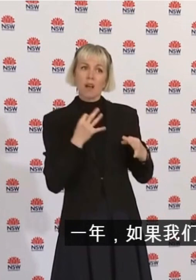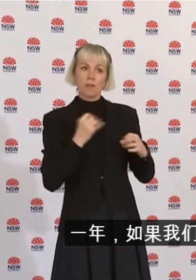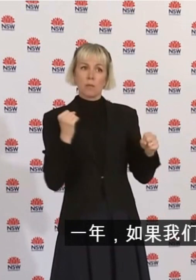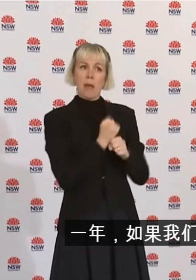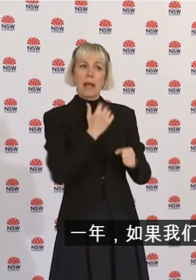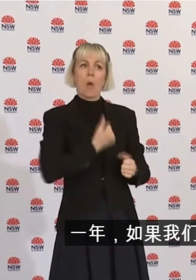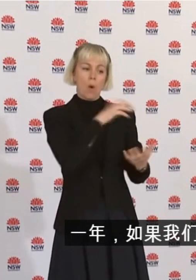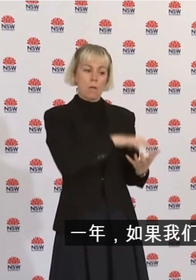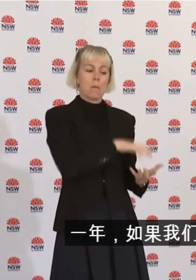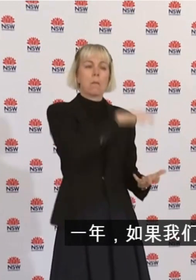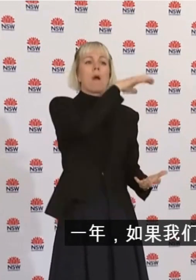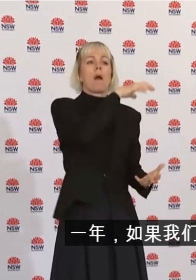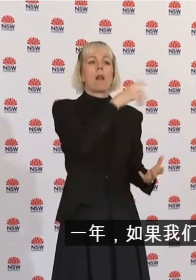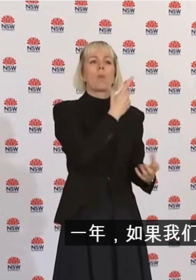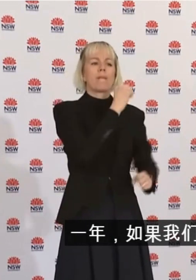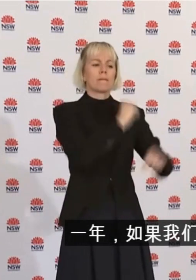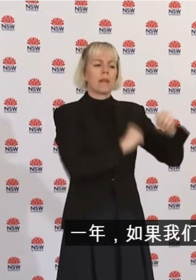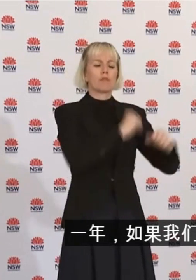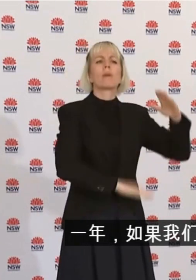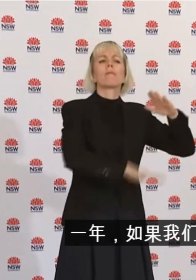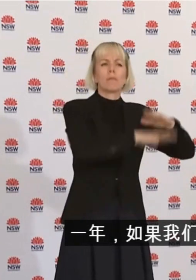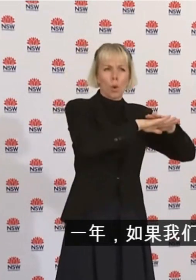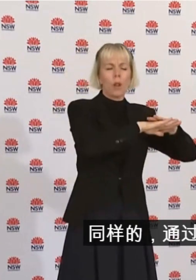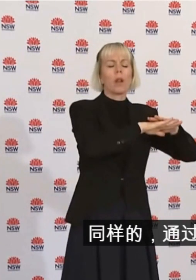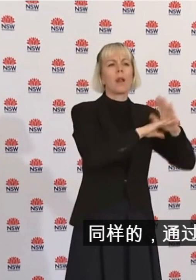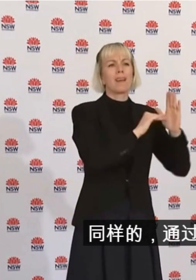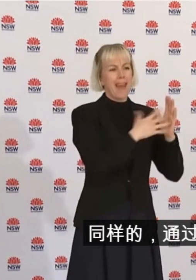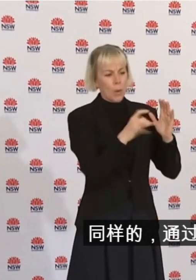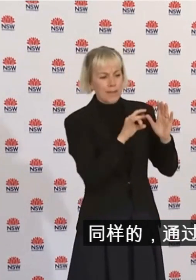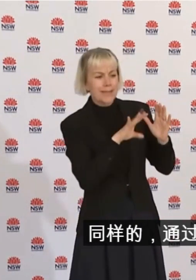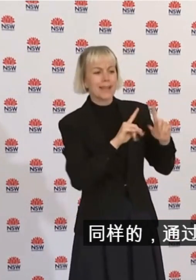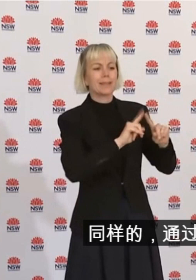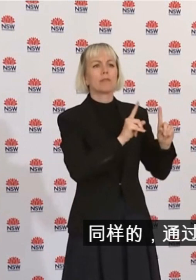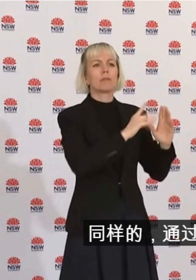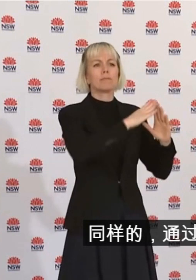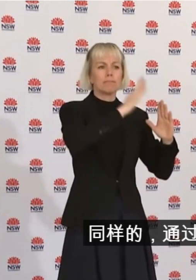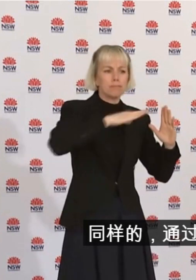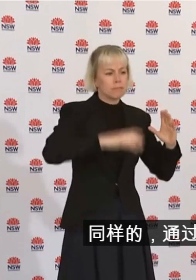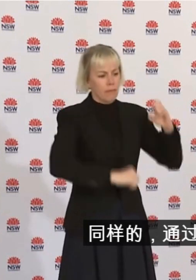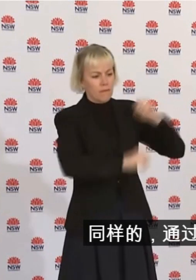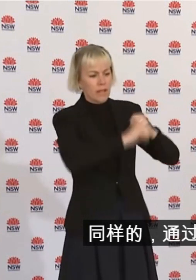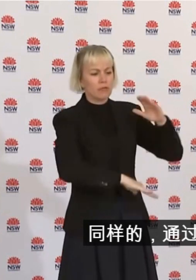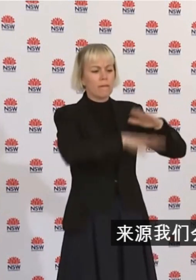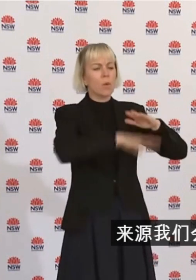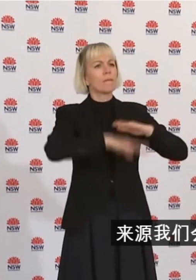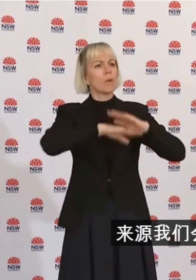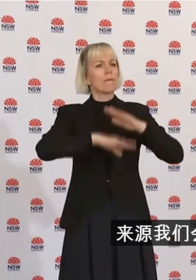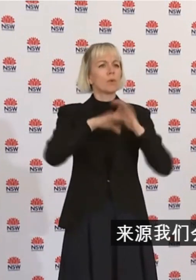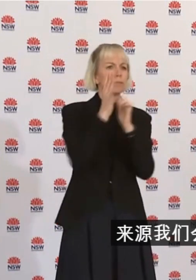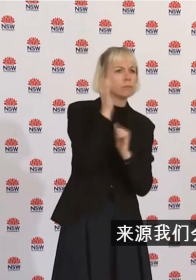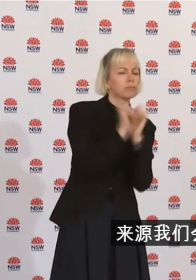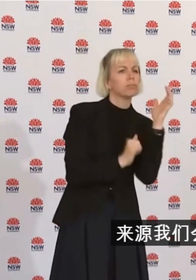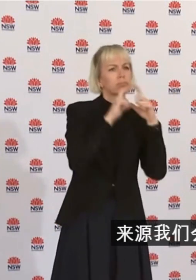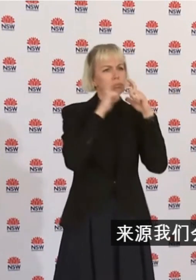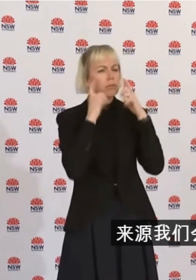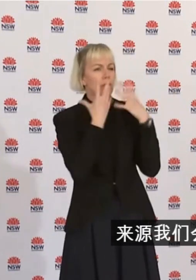year, and we now have 10. If we could do the same and get get a vaccine from some other source, we would.